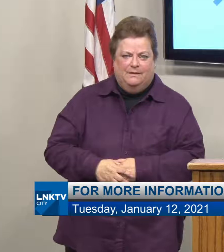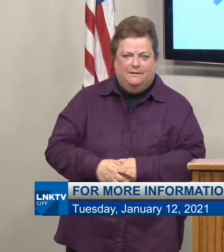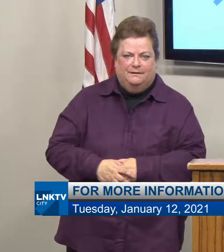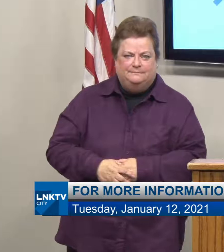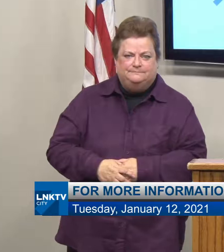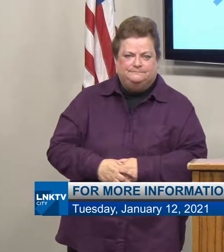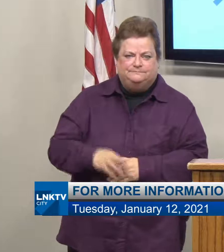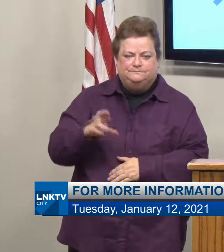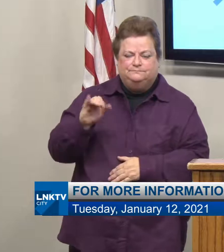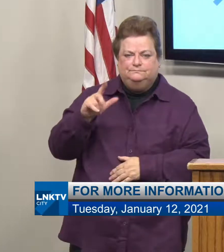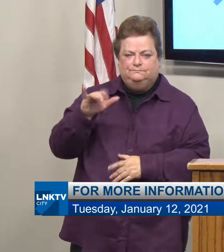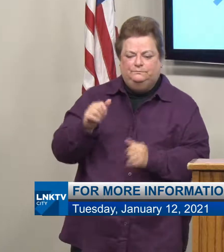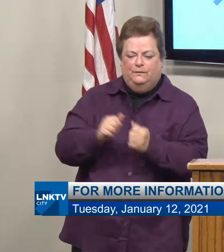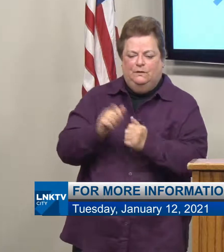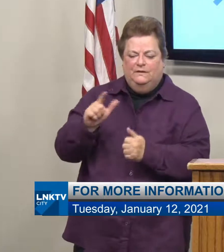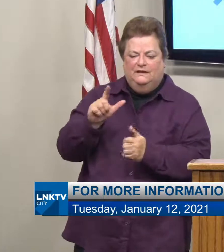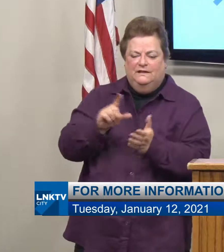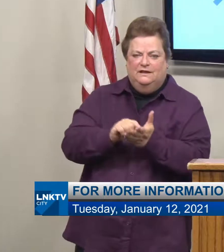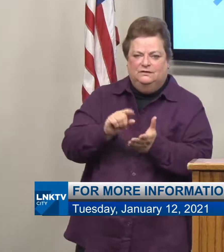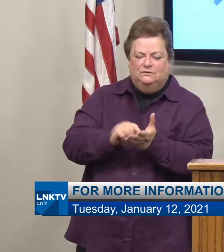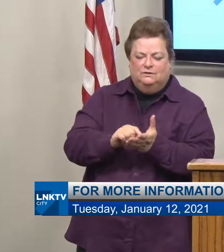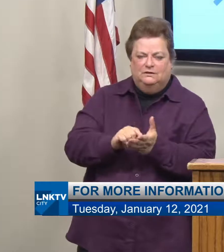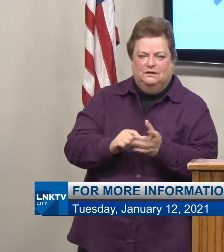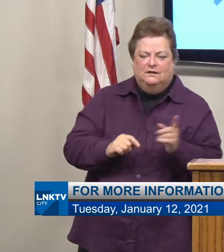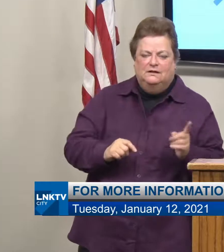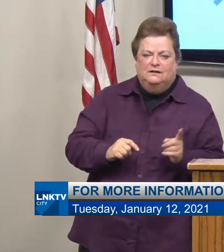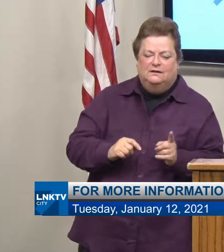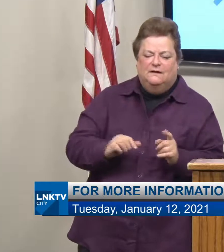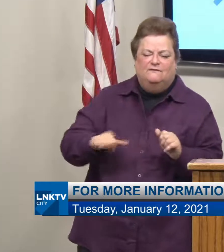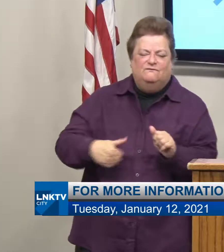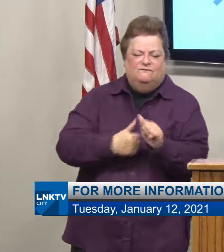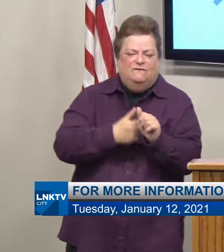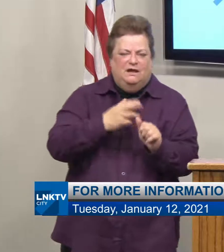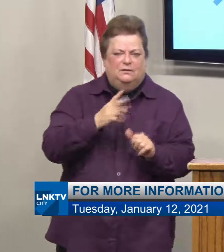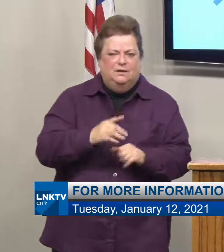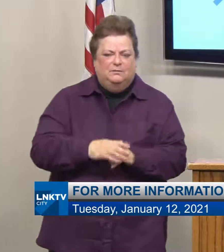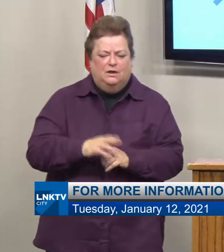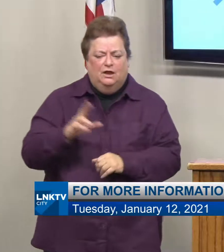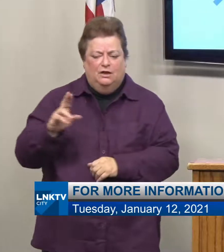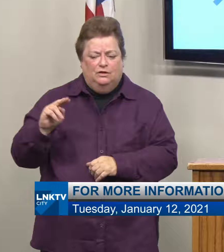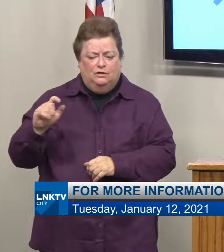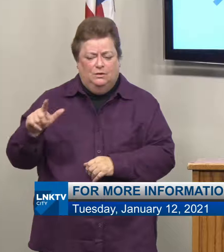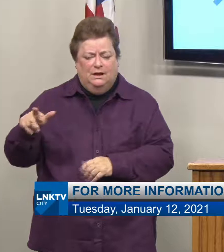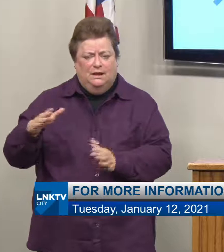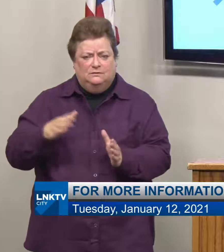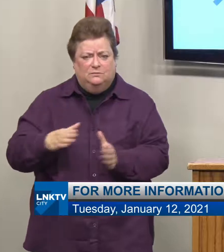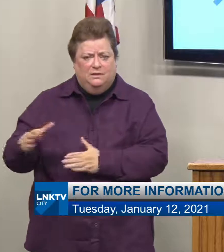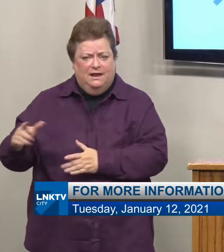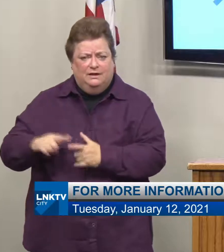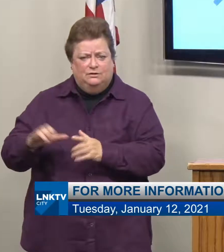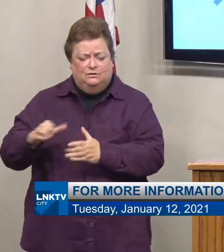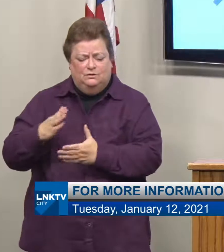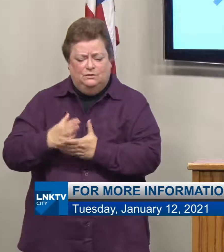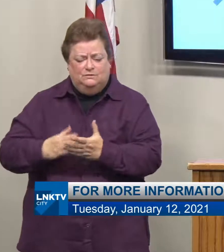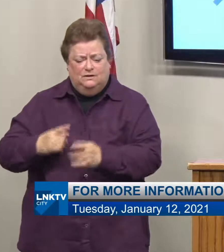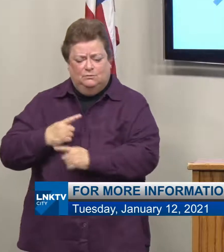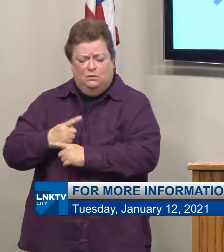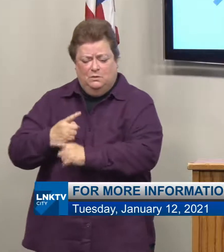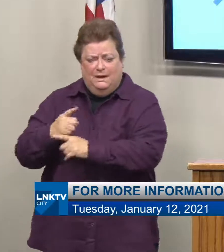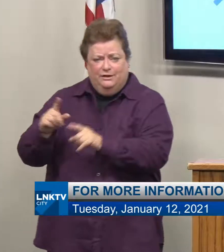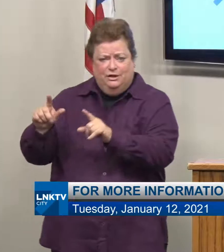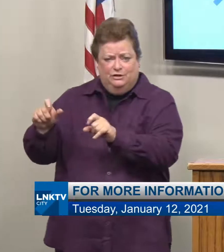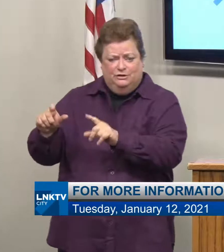Director Lopez, Riley with the Journal-Star. Follow-up question to that. UNL is planning to do some regular testing of